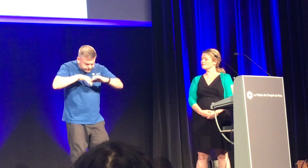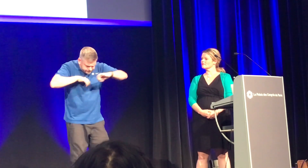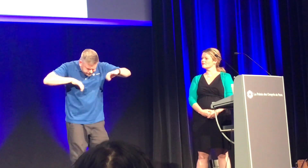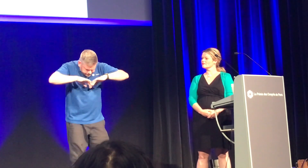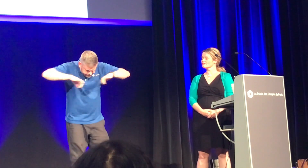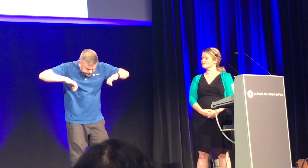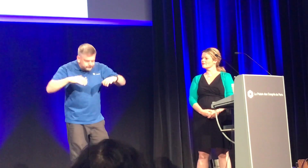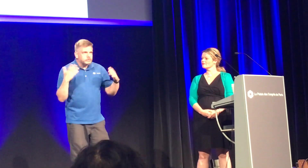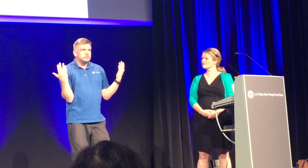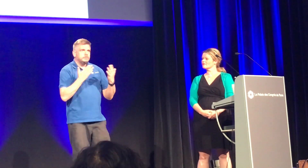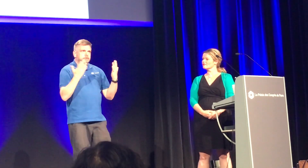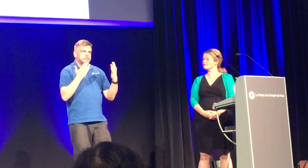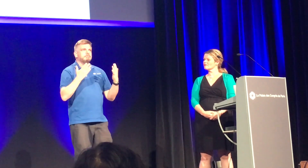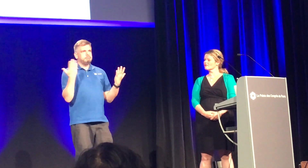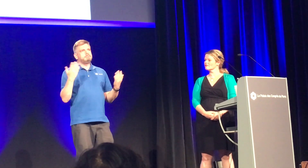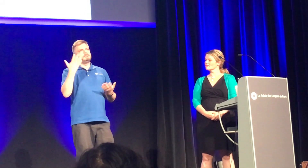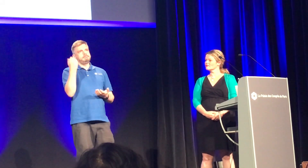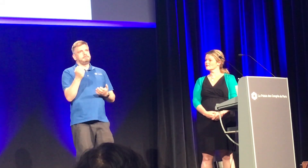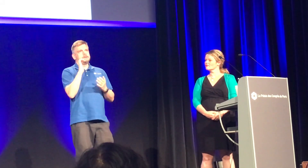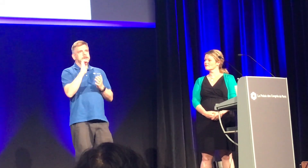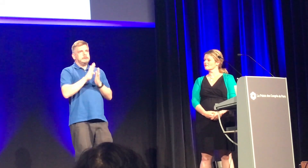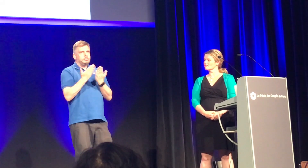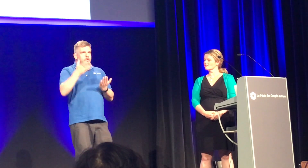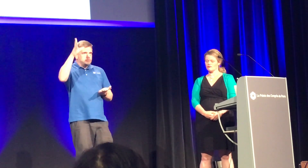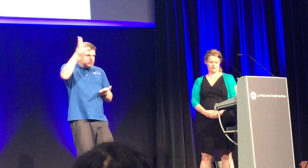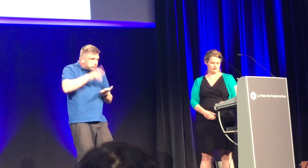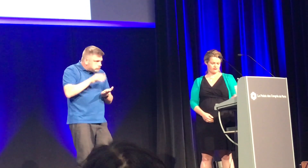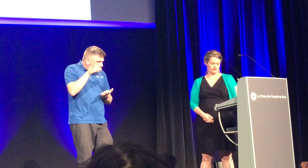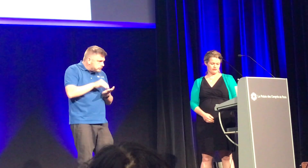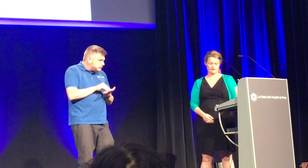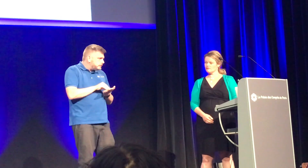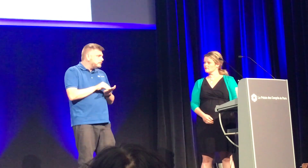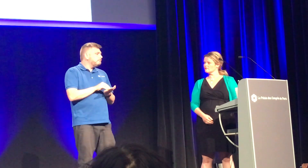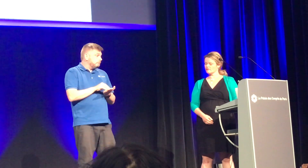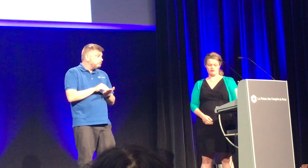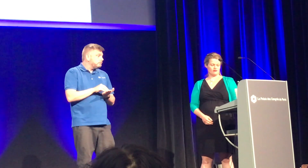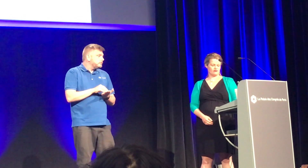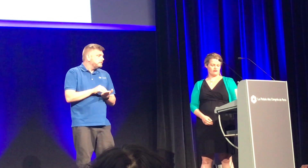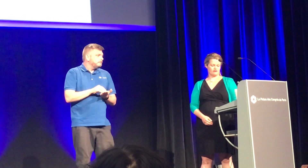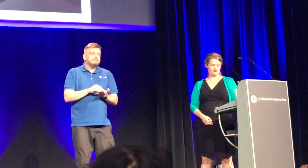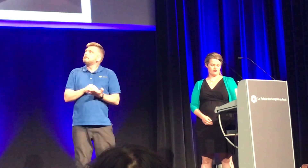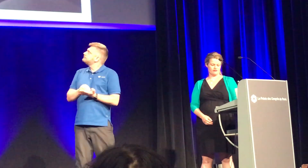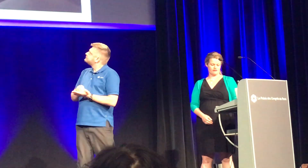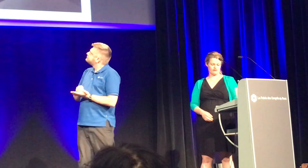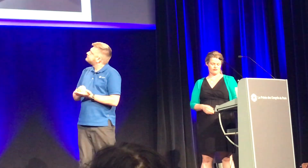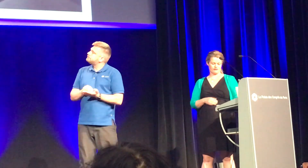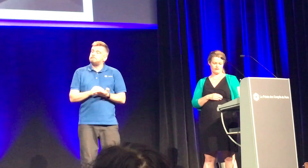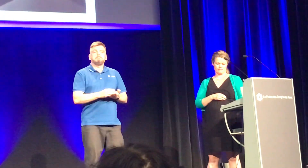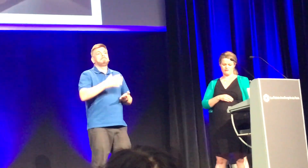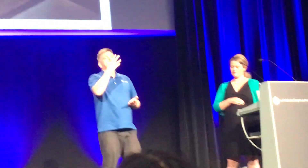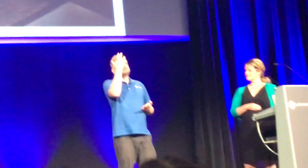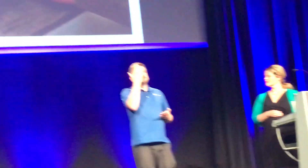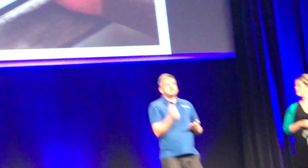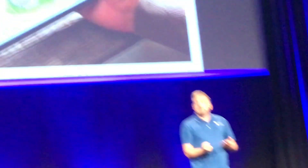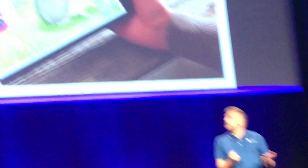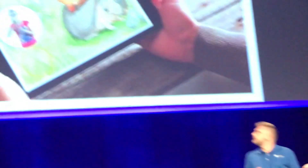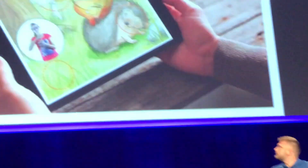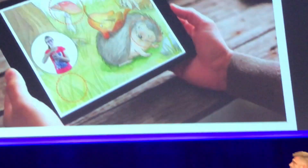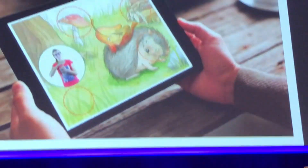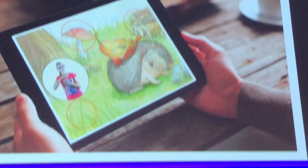on in our project and which are available through our website. We're developing